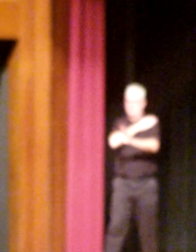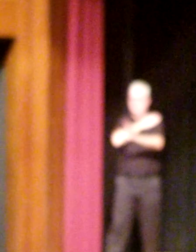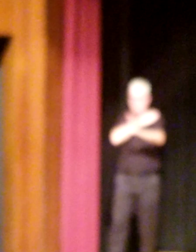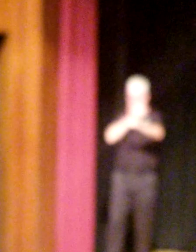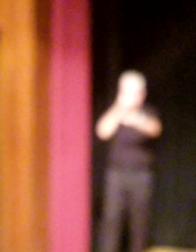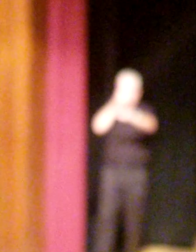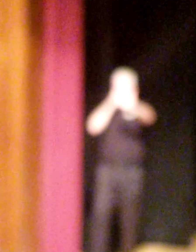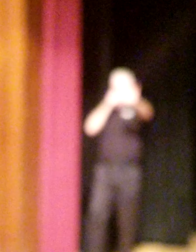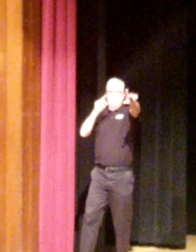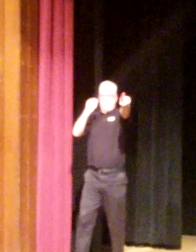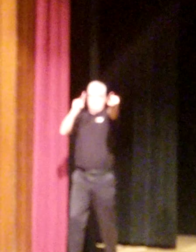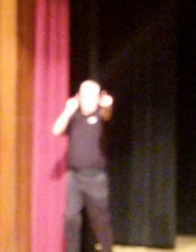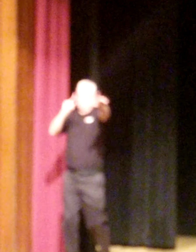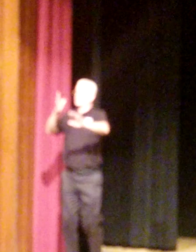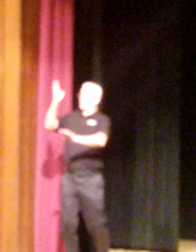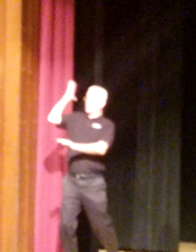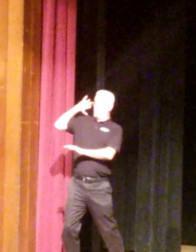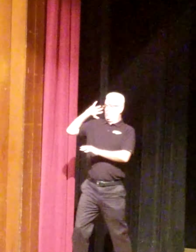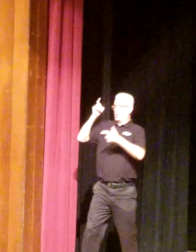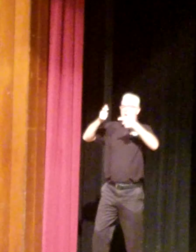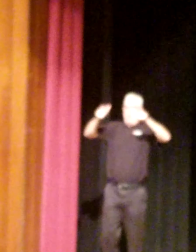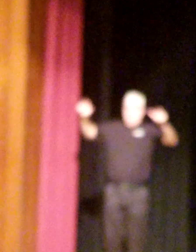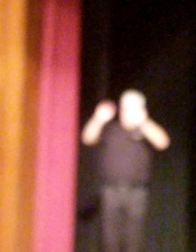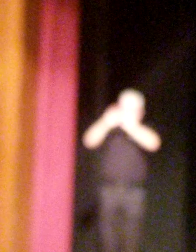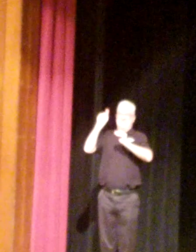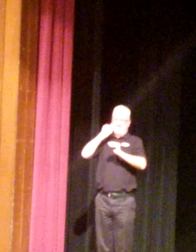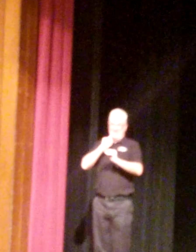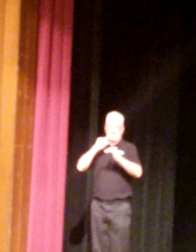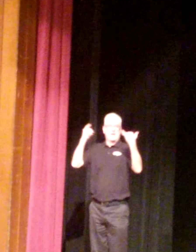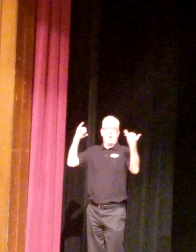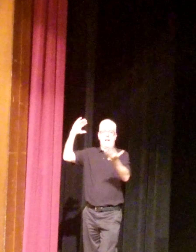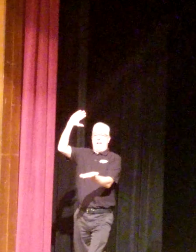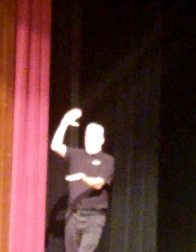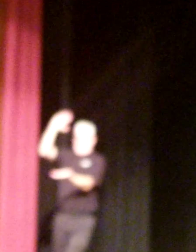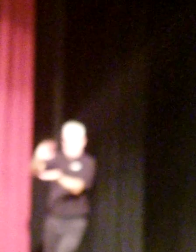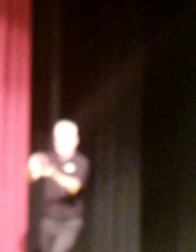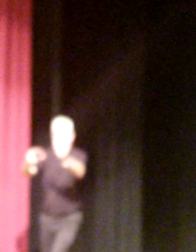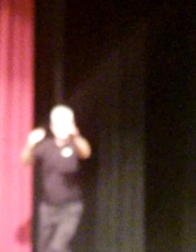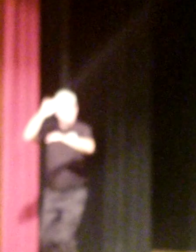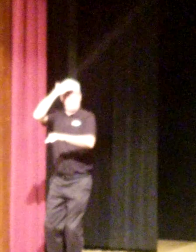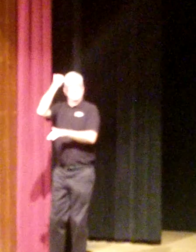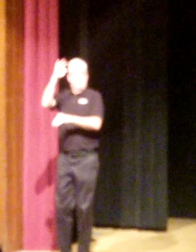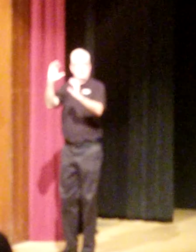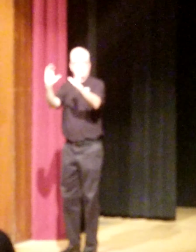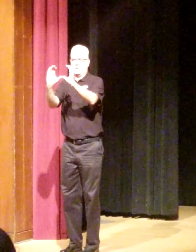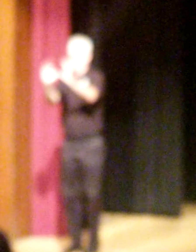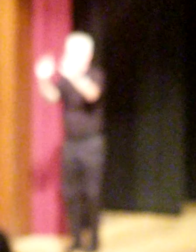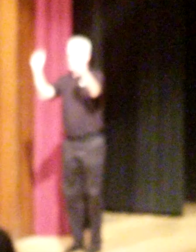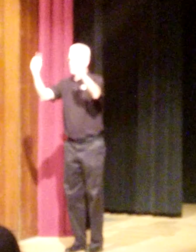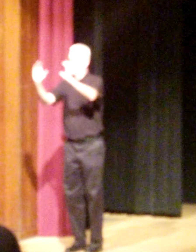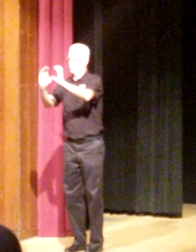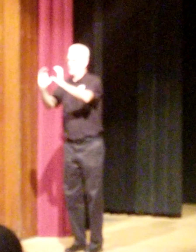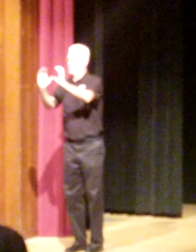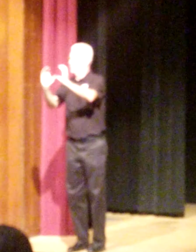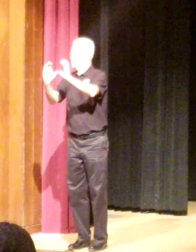Before, right? So we used to have a large number of deaf teachers. It is less because of the credentialing